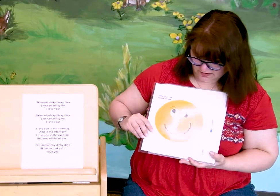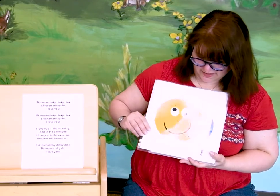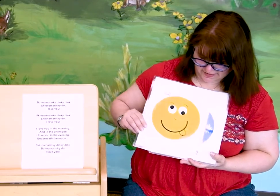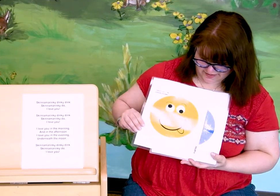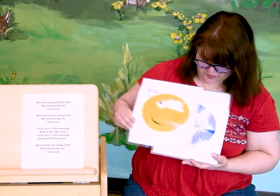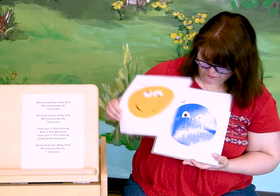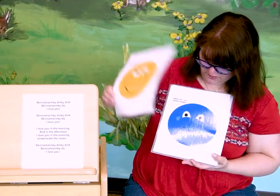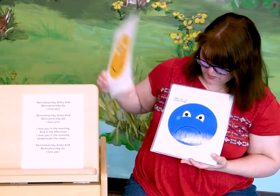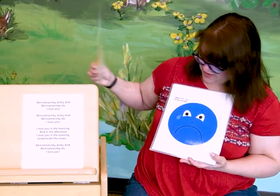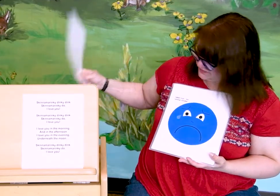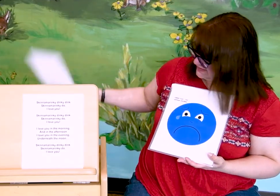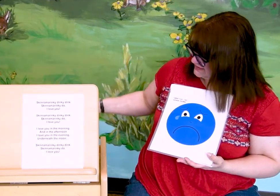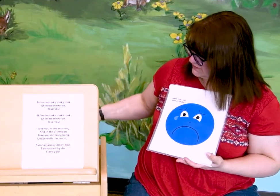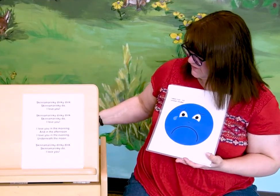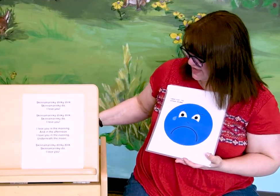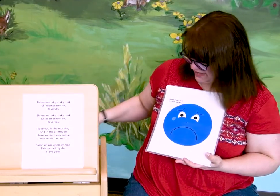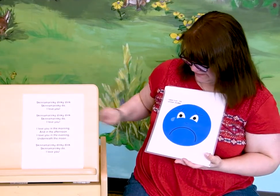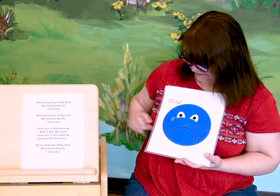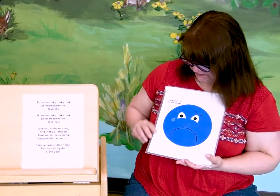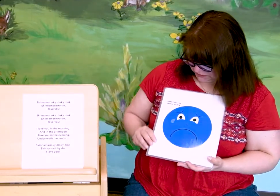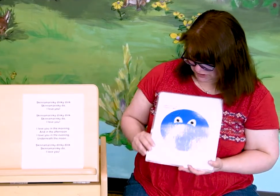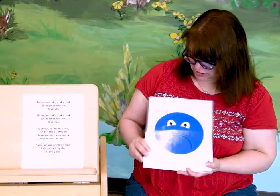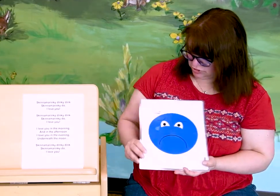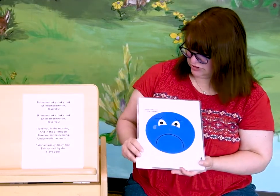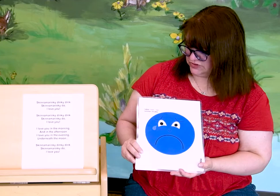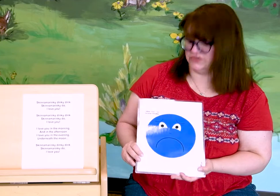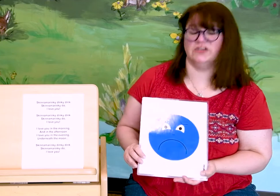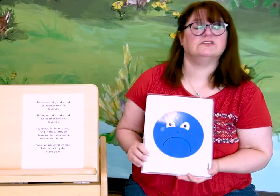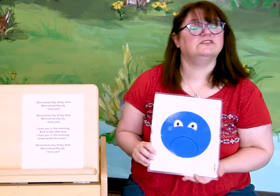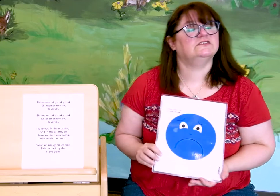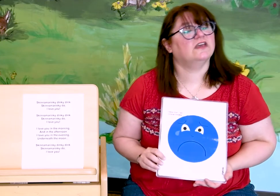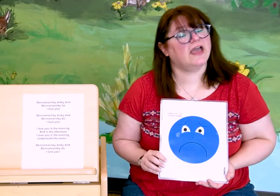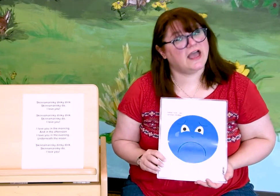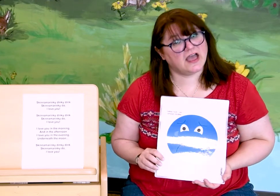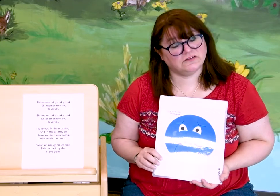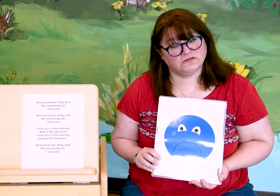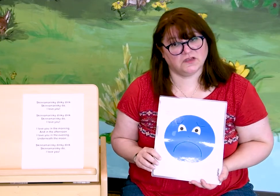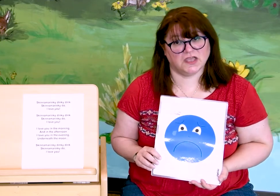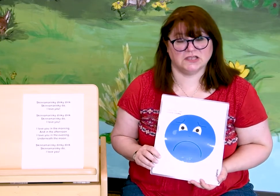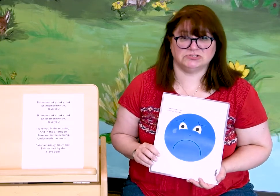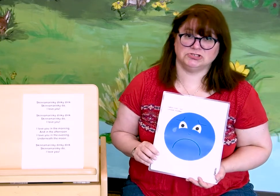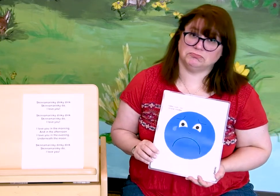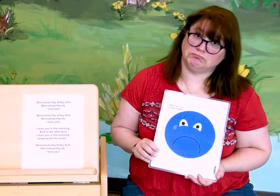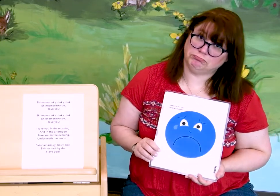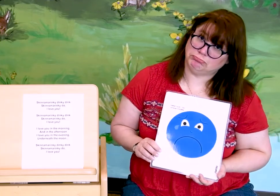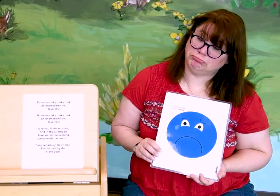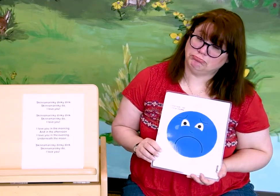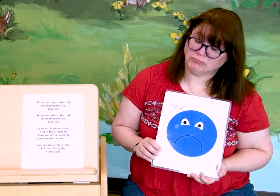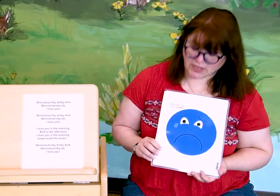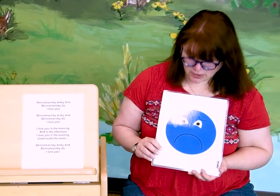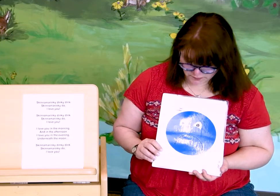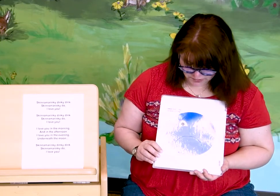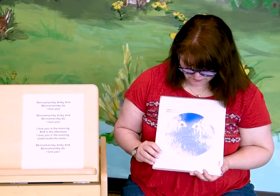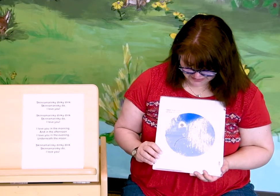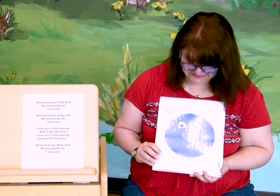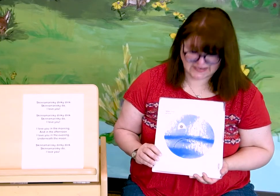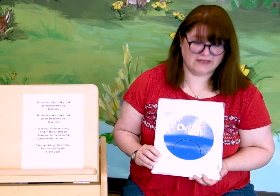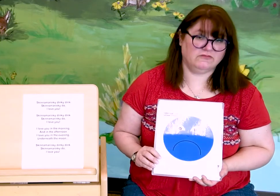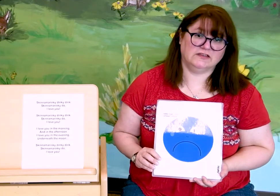How about this face? This is a sad face. I hope you don't make a sad face